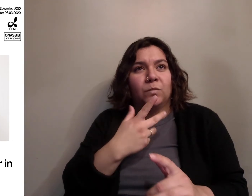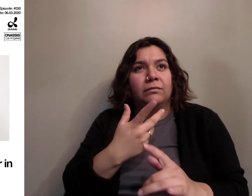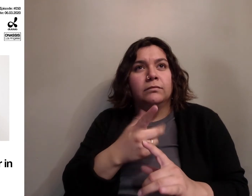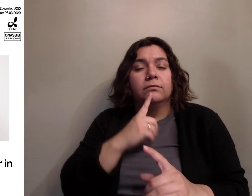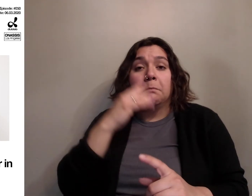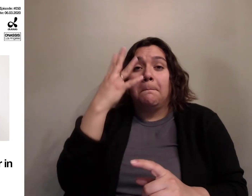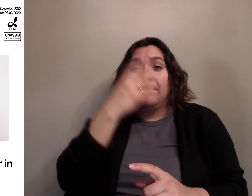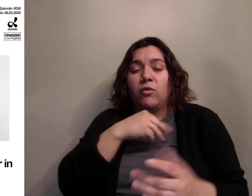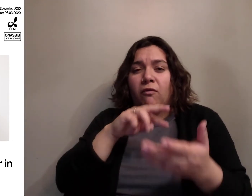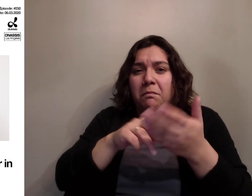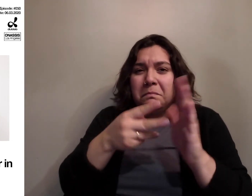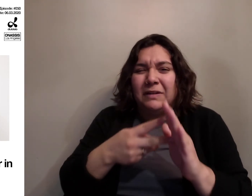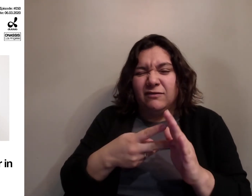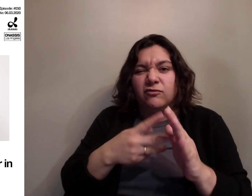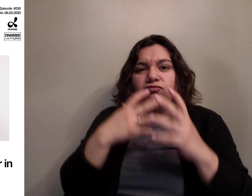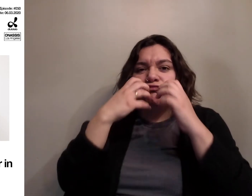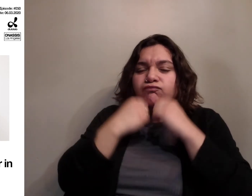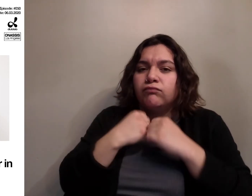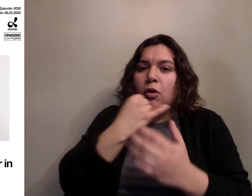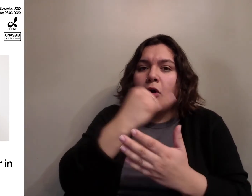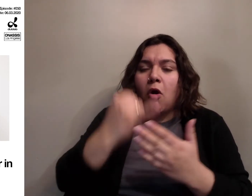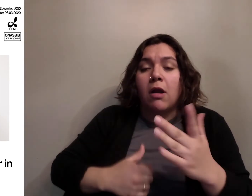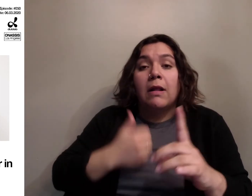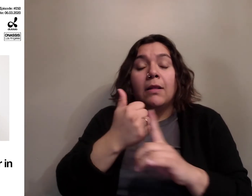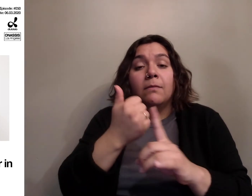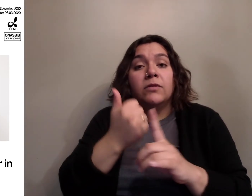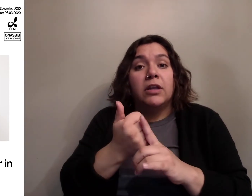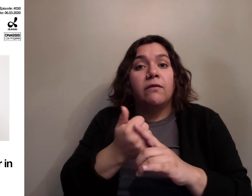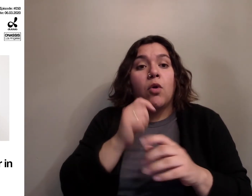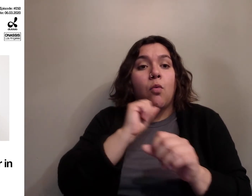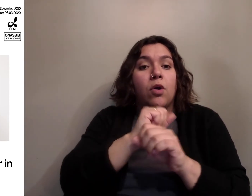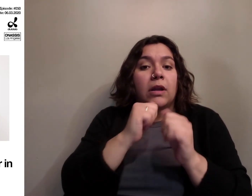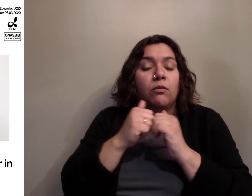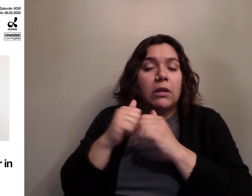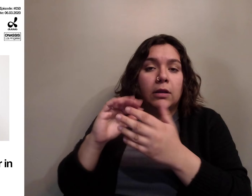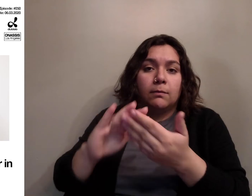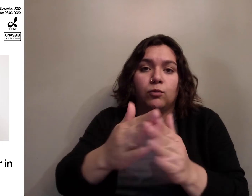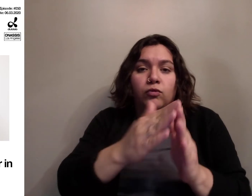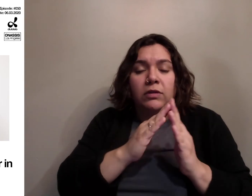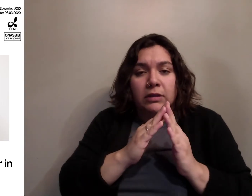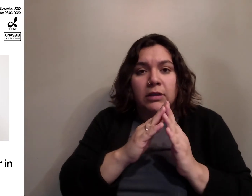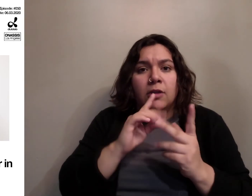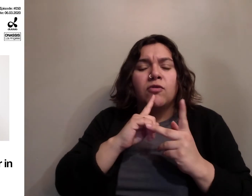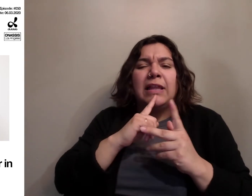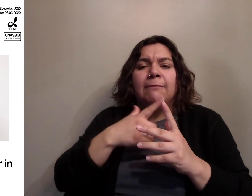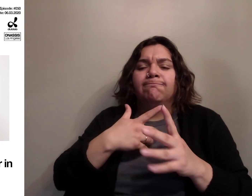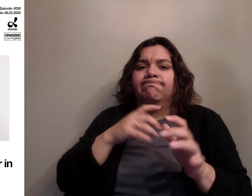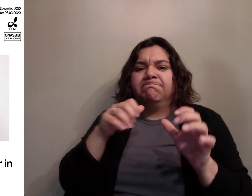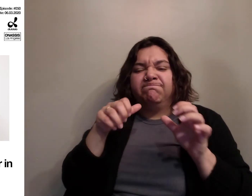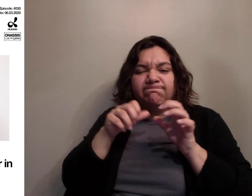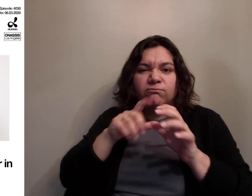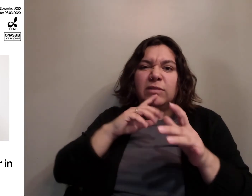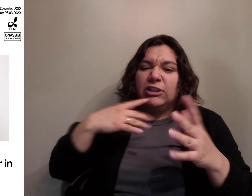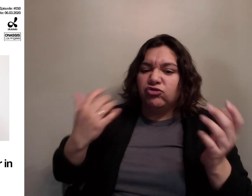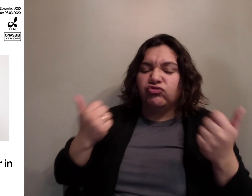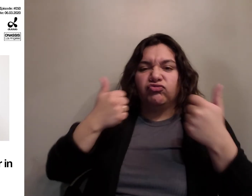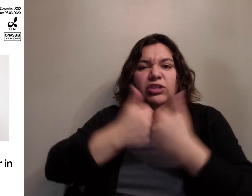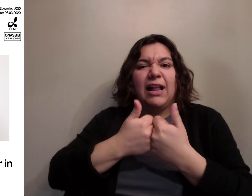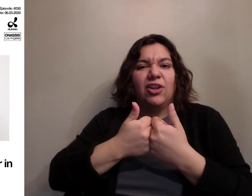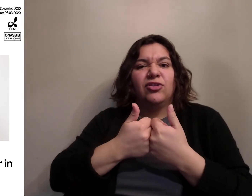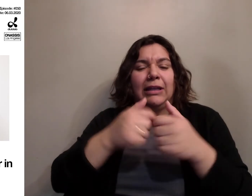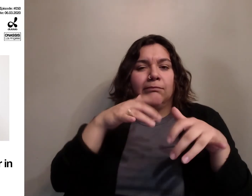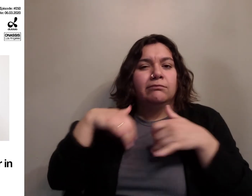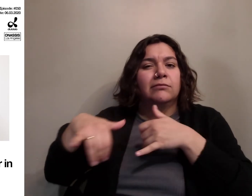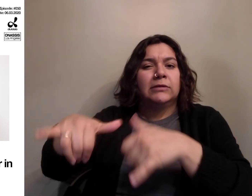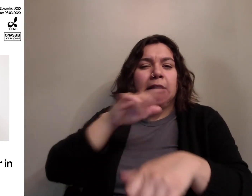the ones that I think are really making meaningful art, are the ones that are ostracized from communities, that are